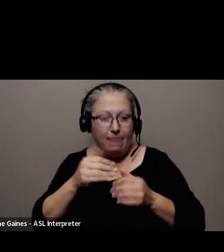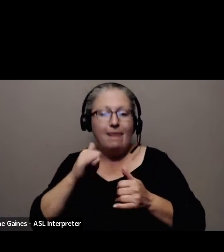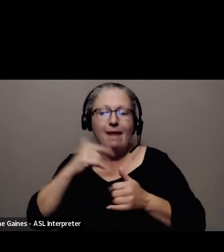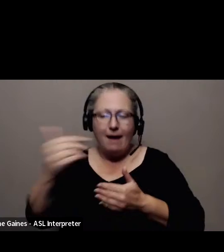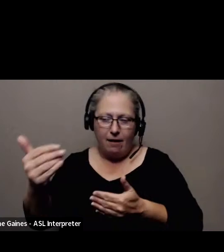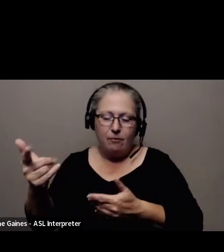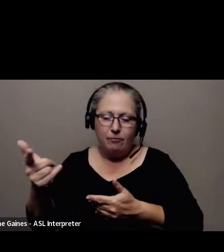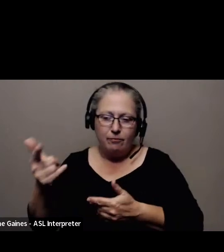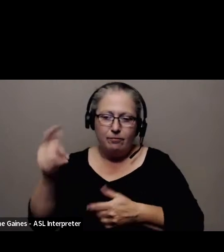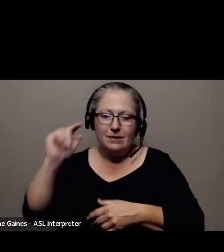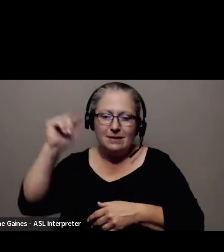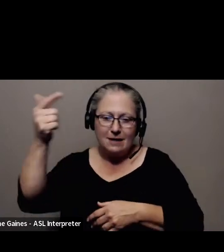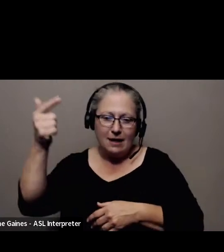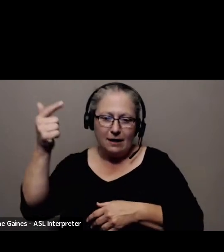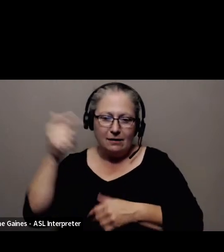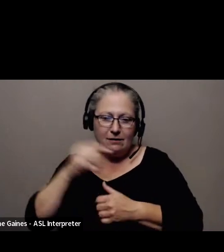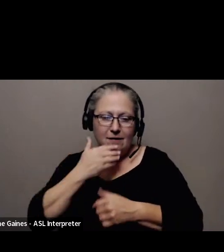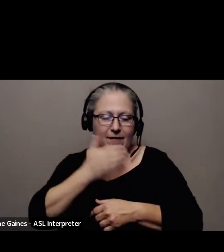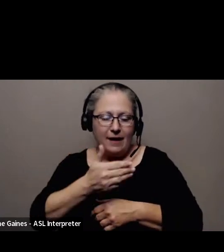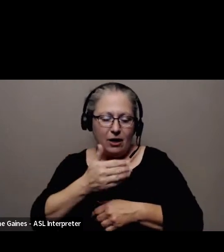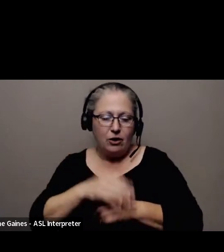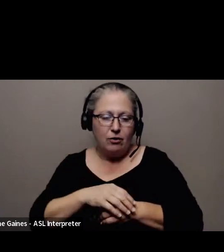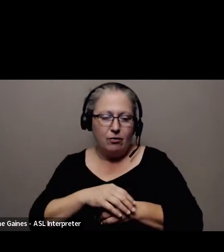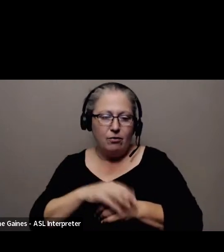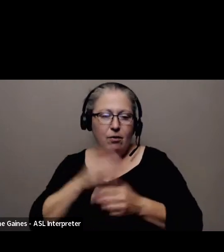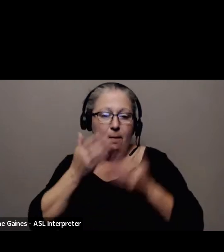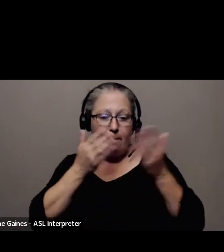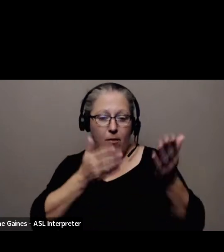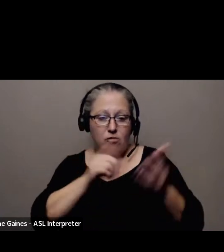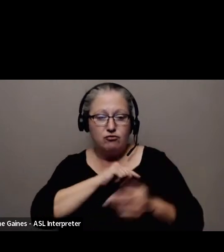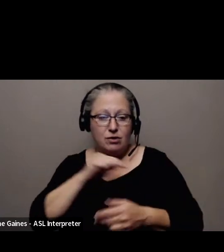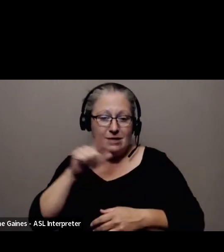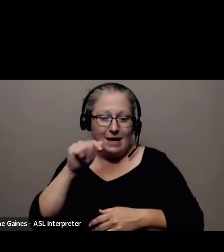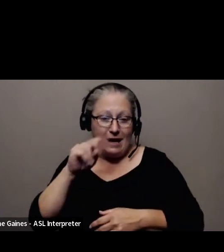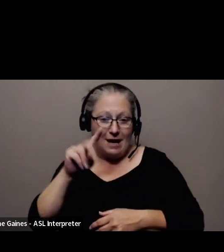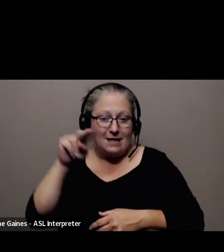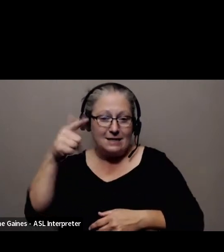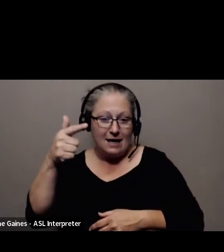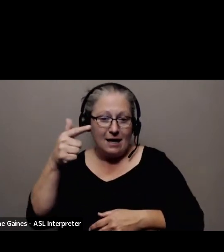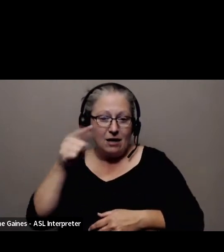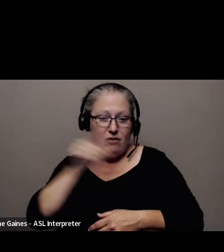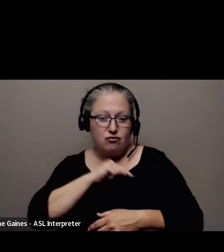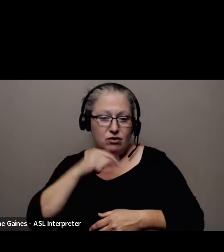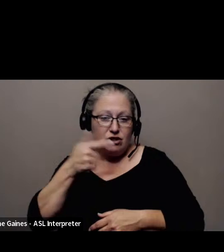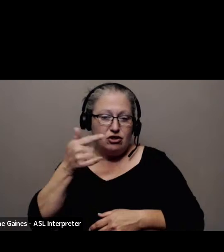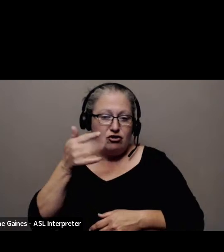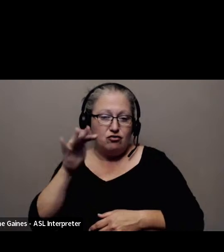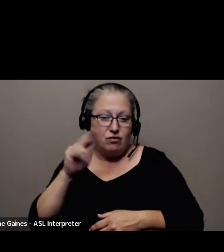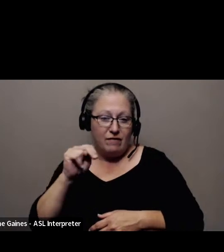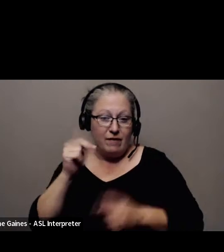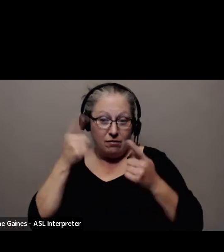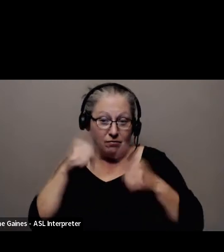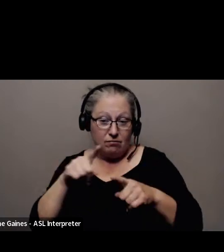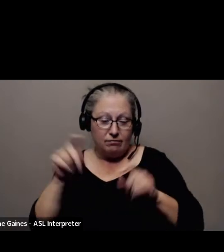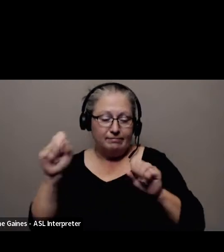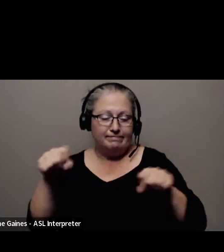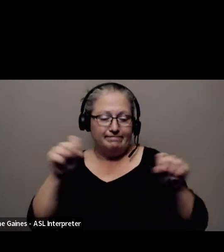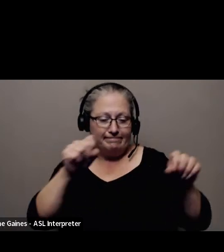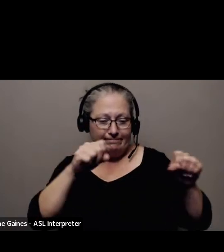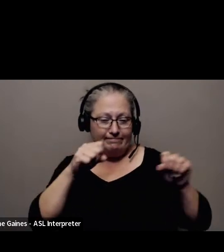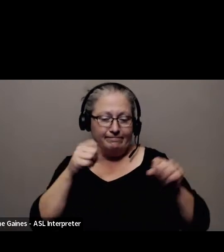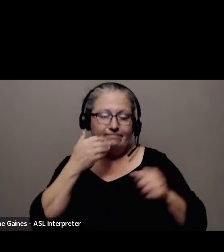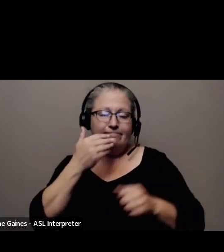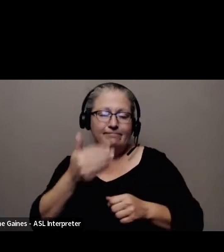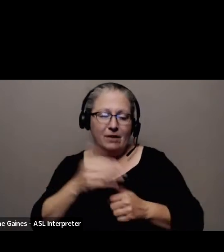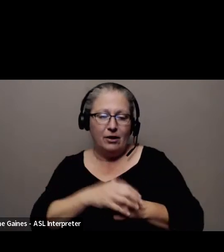go ahead. Second. Thank you. So motion by trustee Land, second by trustee Griffin. All in favor? Aye. Aye.